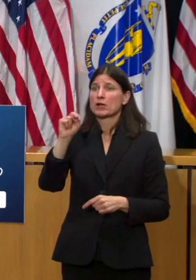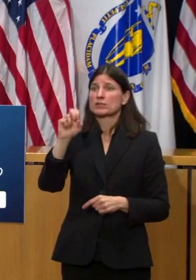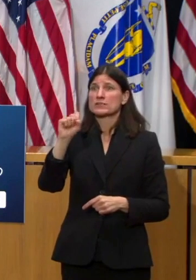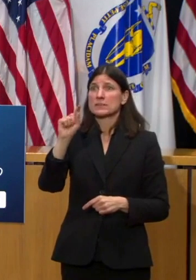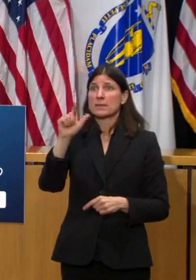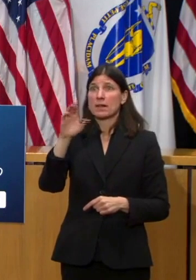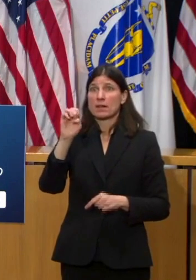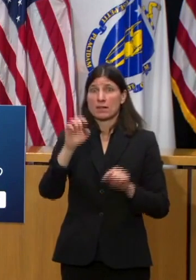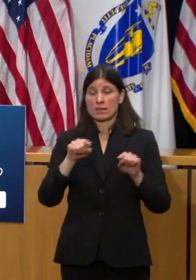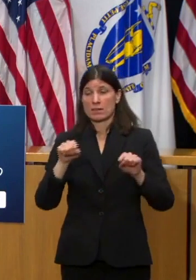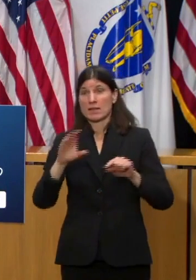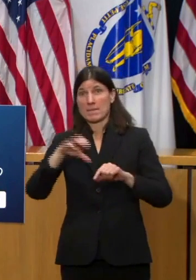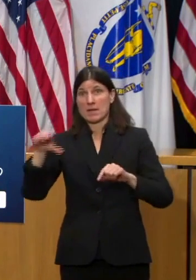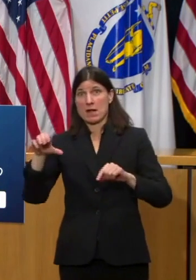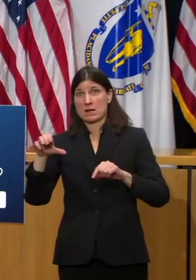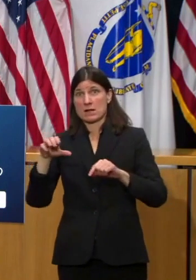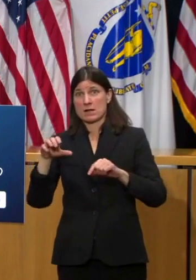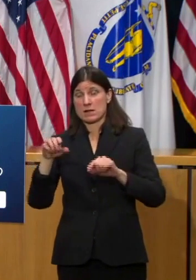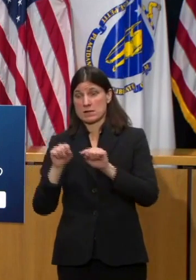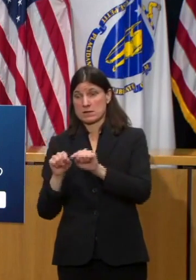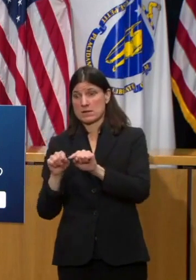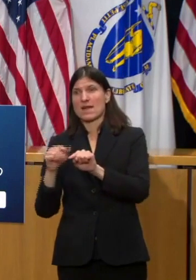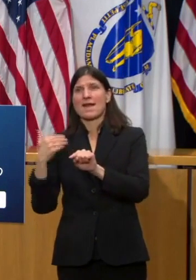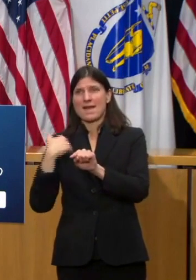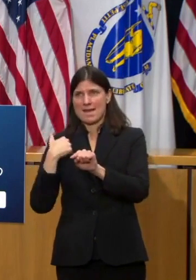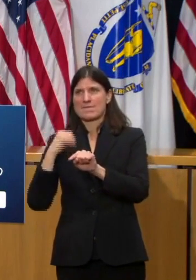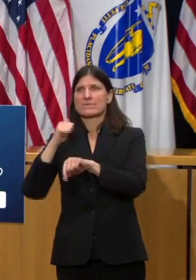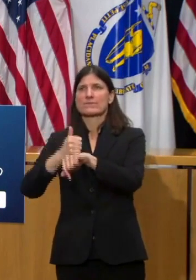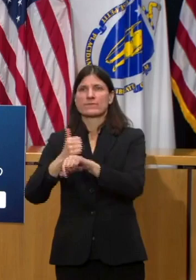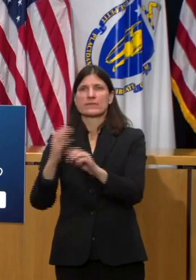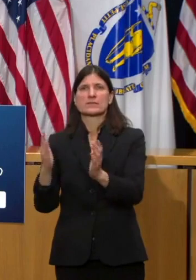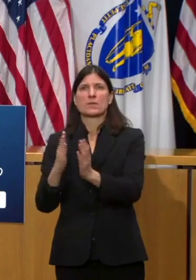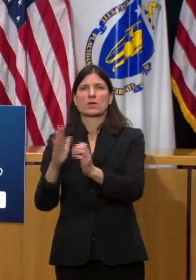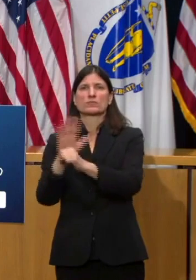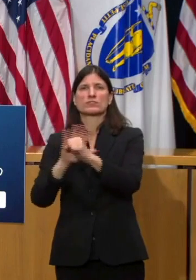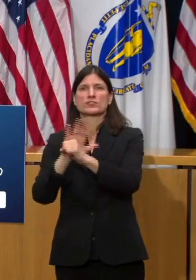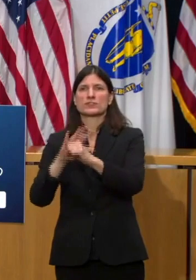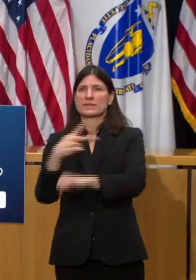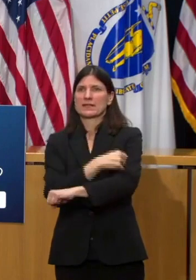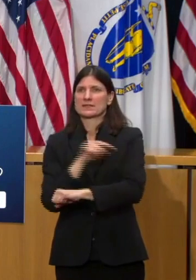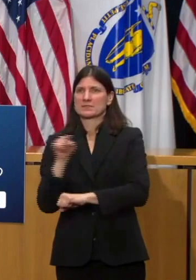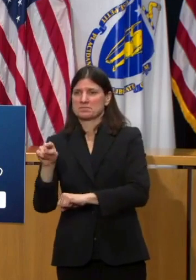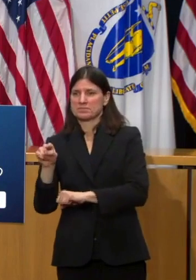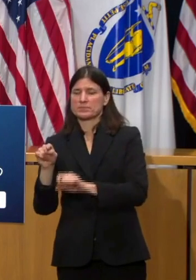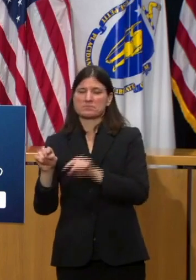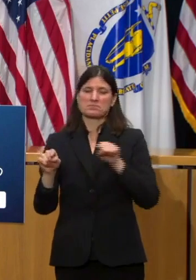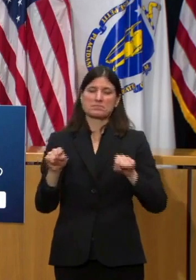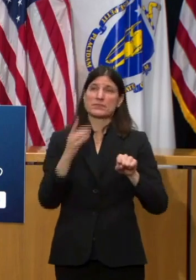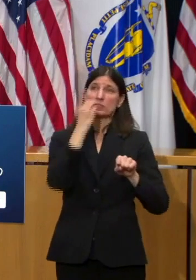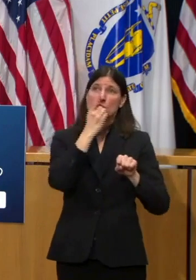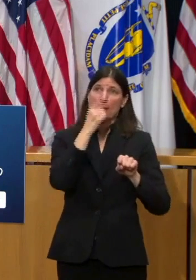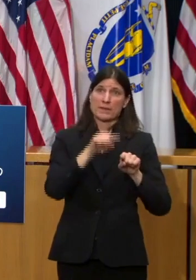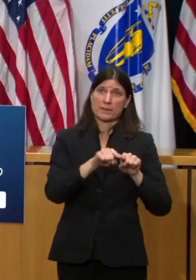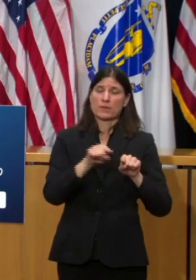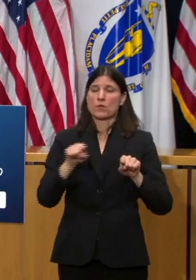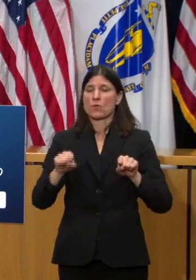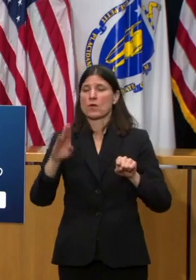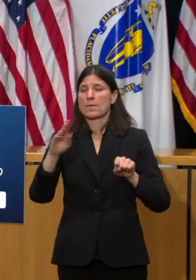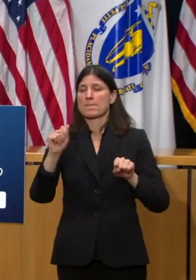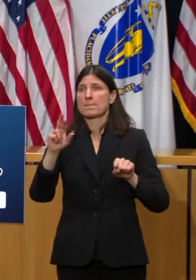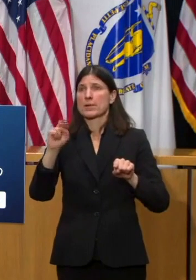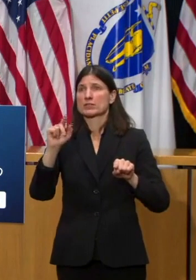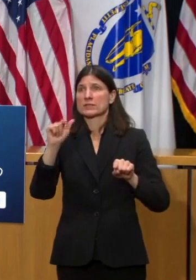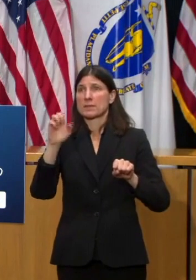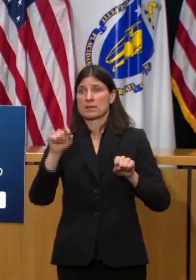centers and the local board of health in Barnstable, as I said, you know, they are currently sitting at 14.2% of their